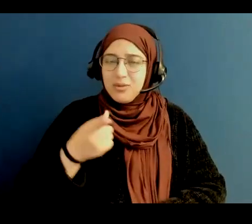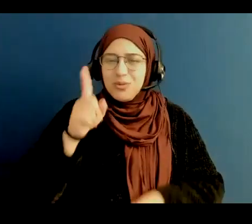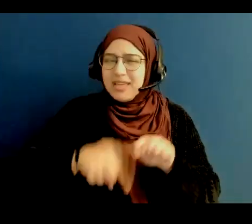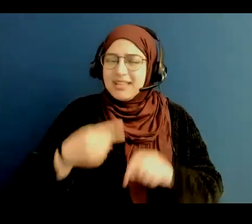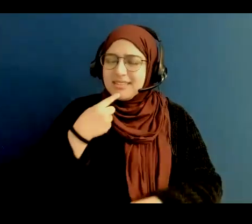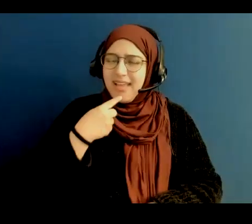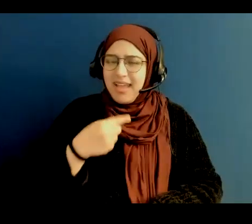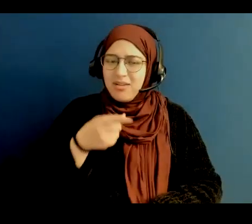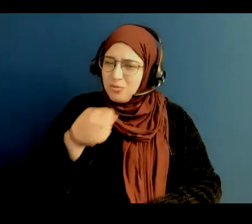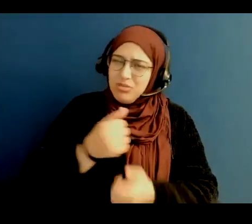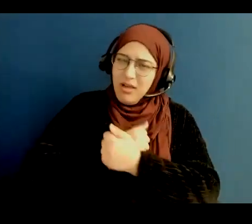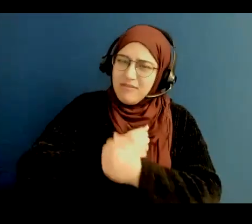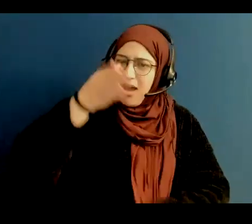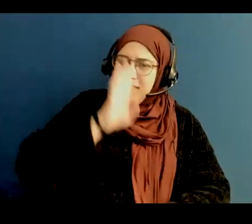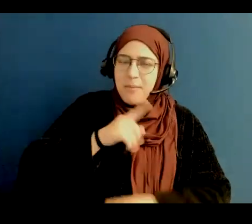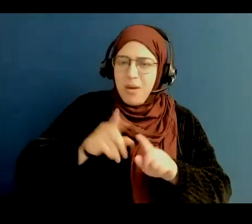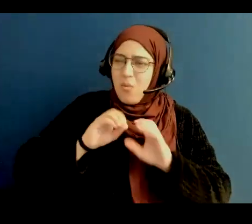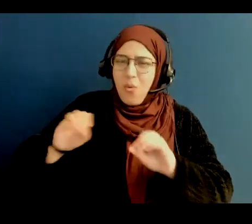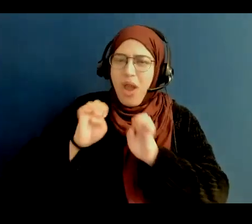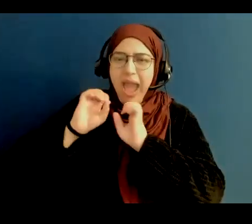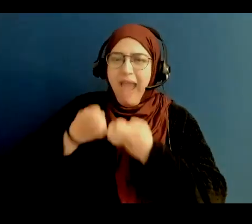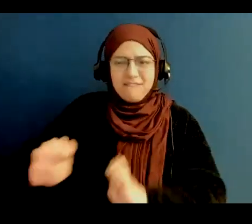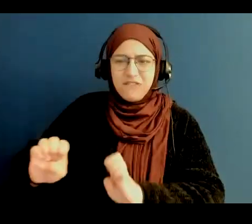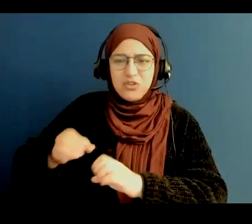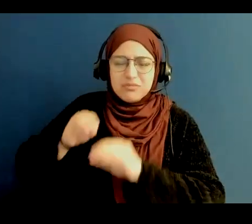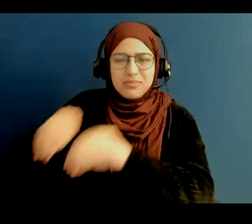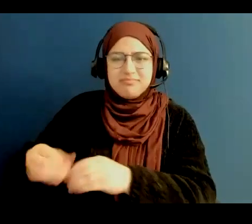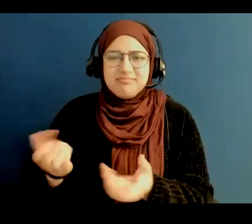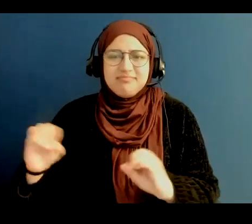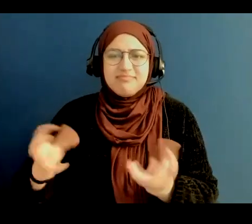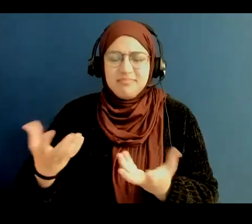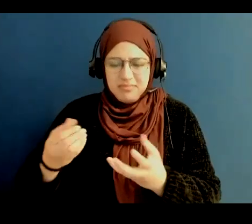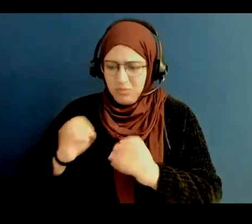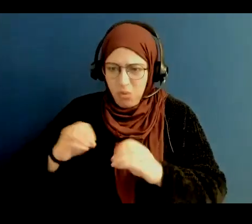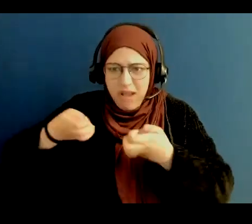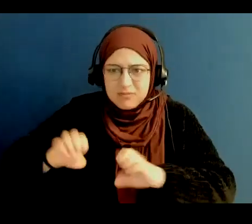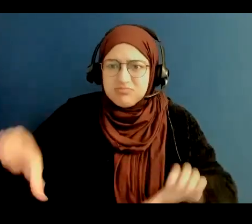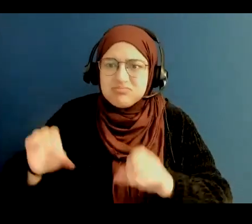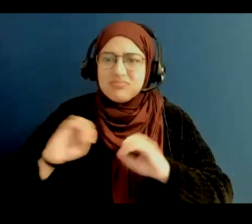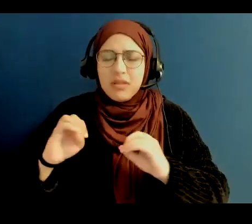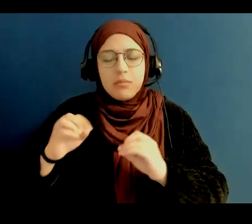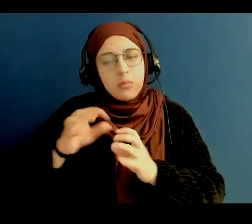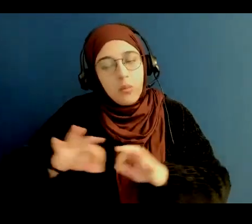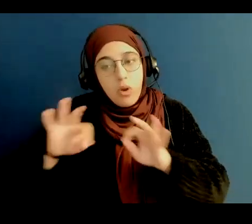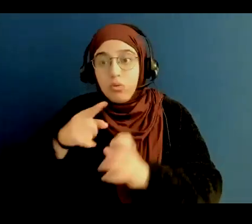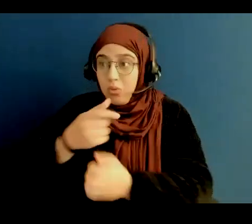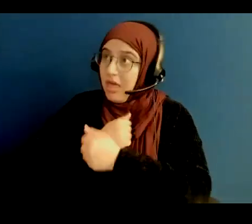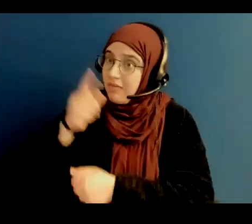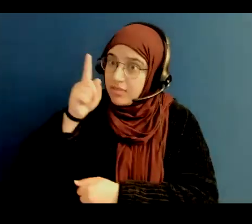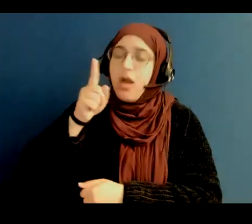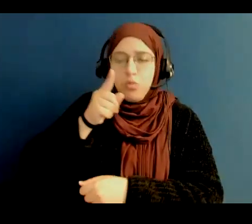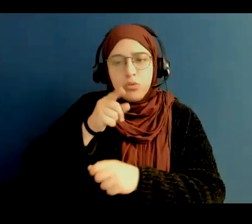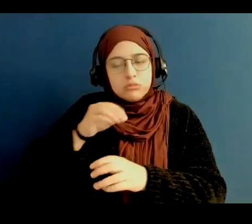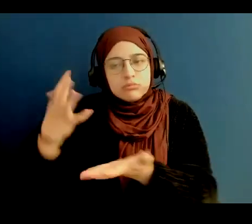and not put the effort in, right? If you love somebody, you have to put the effort in. So it's very important that we keep this in mind. And